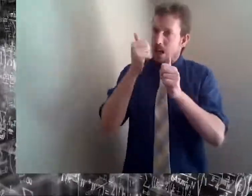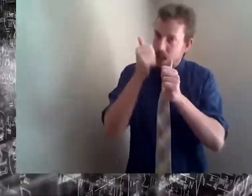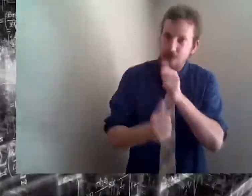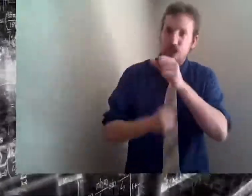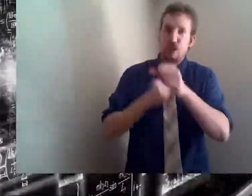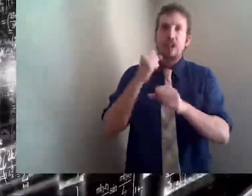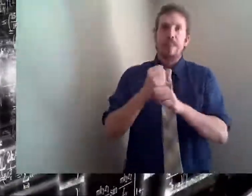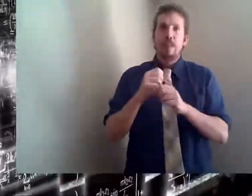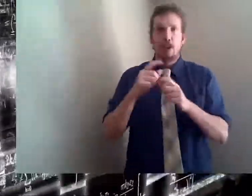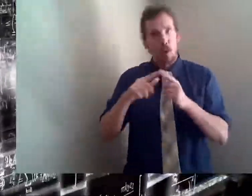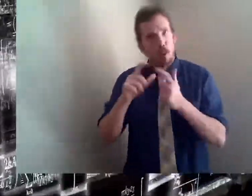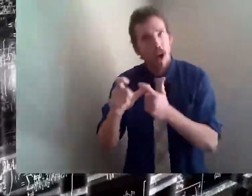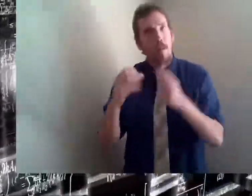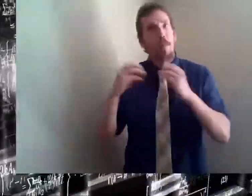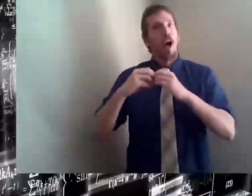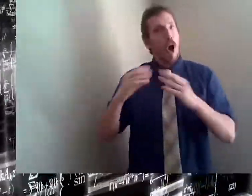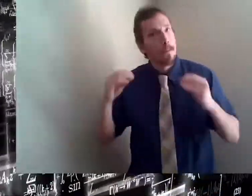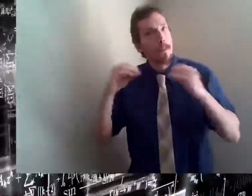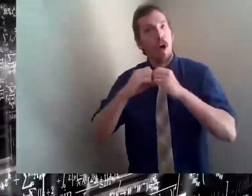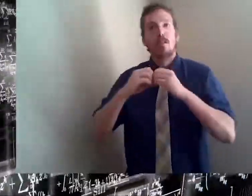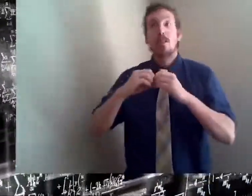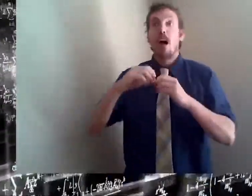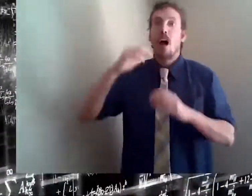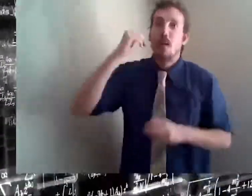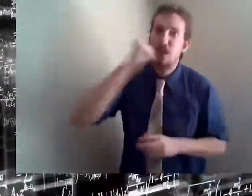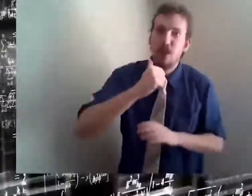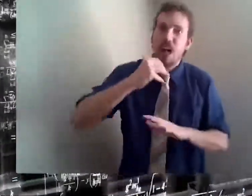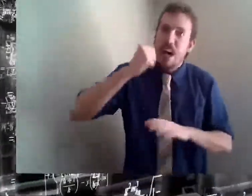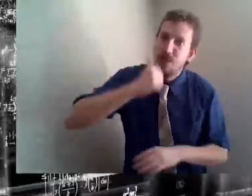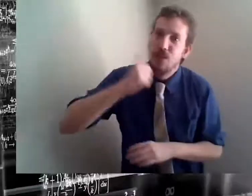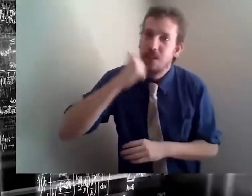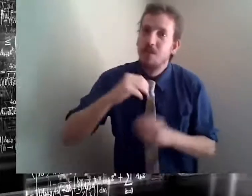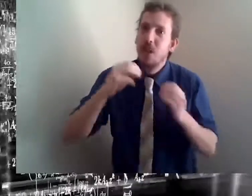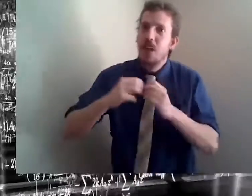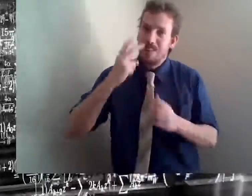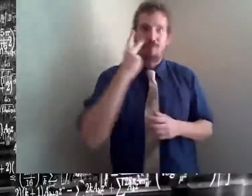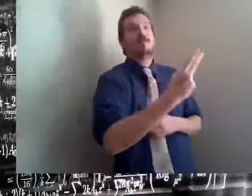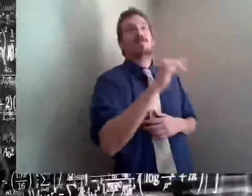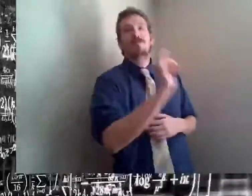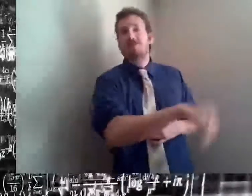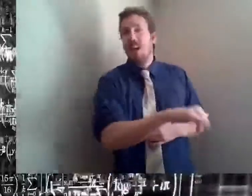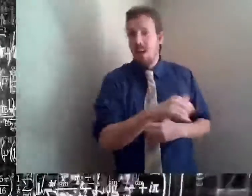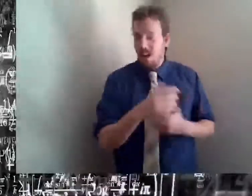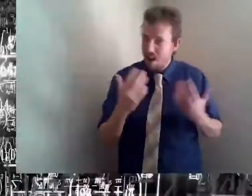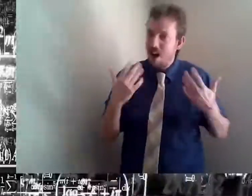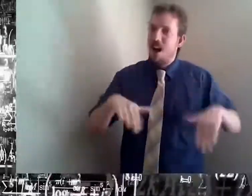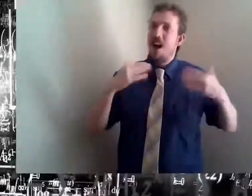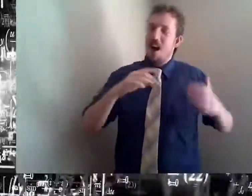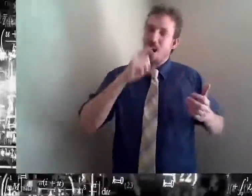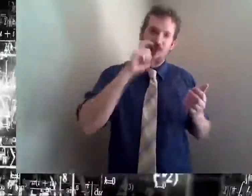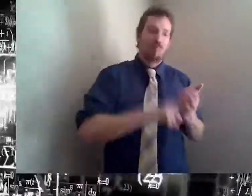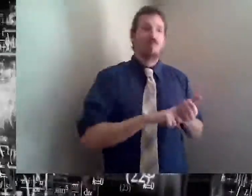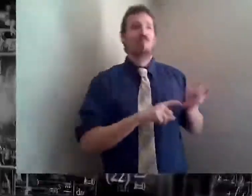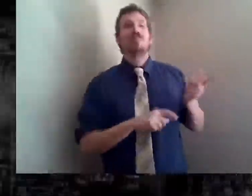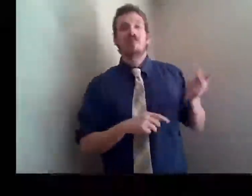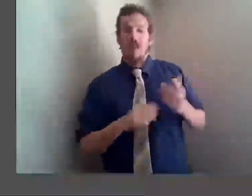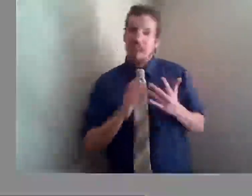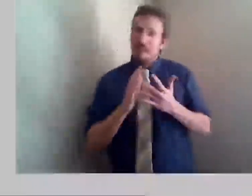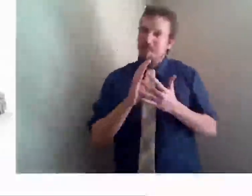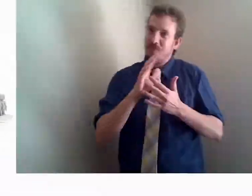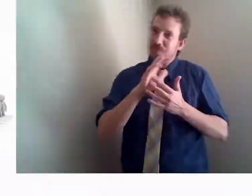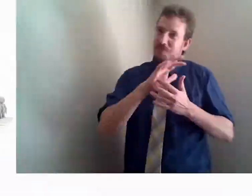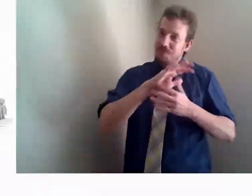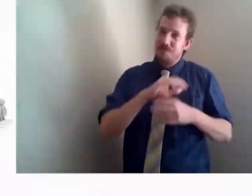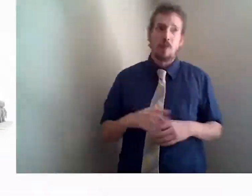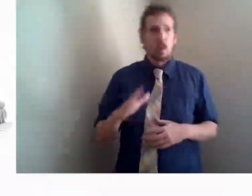I see that motivation and that strive to want to get better every year, to lower their numbers. And every day they improve. And I